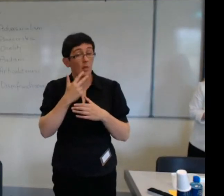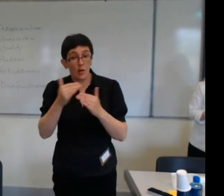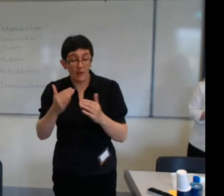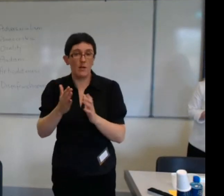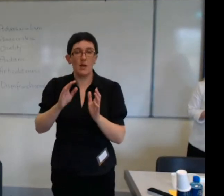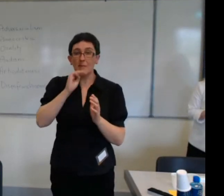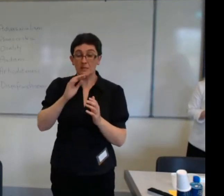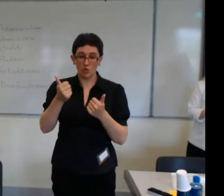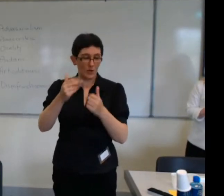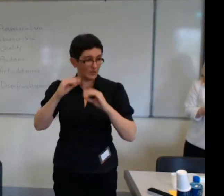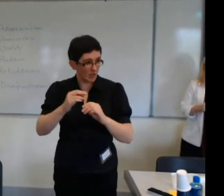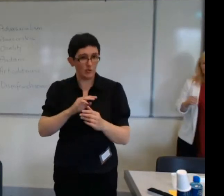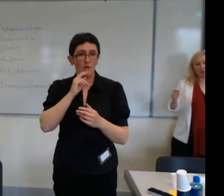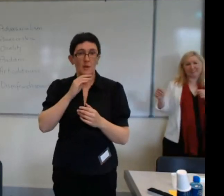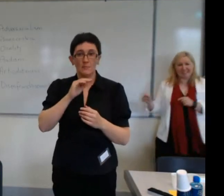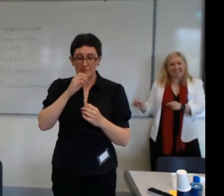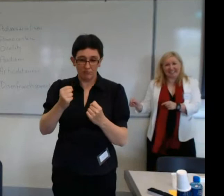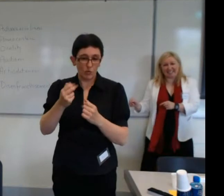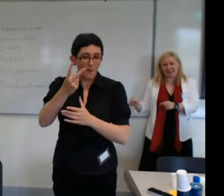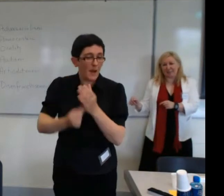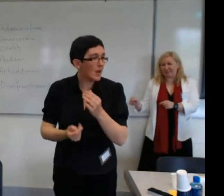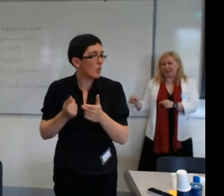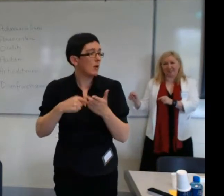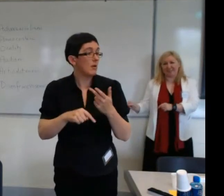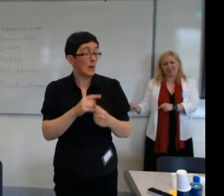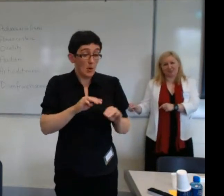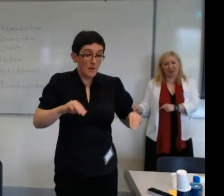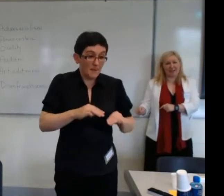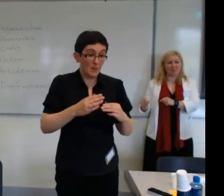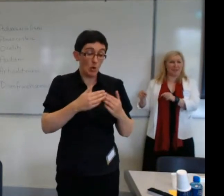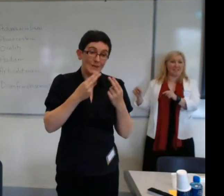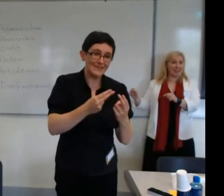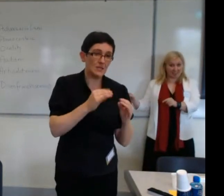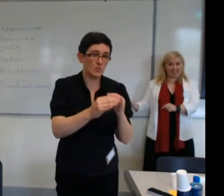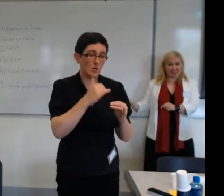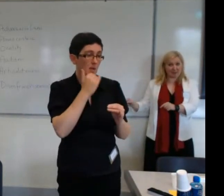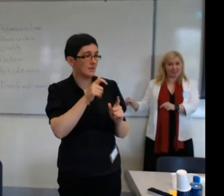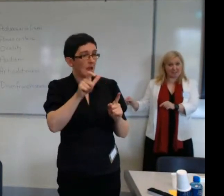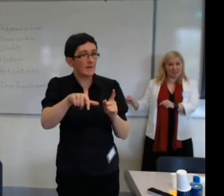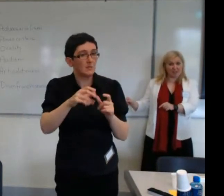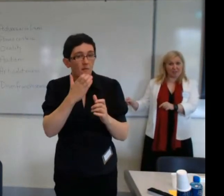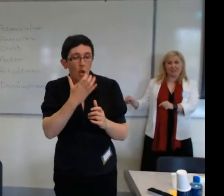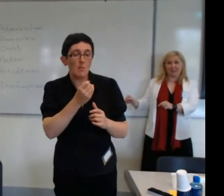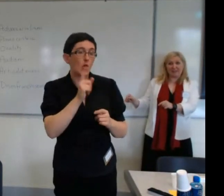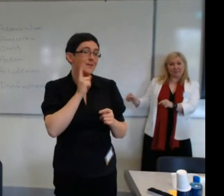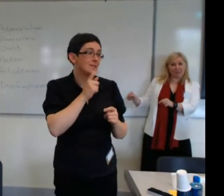education already, and the people who most need the interpreters because they're victims of crime or because they are that deaf person who's in the frame for a